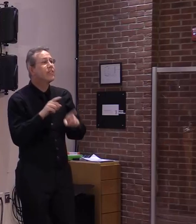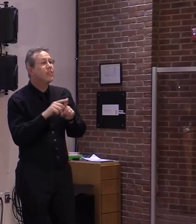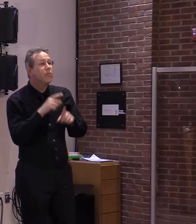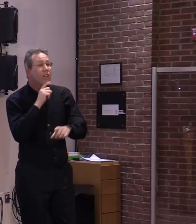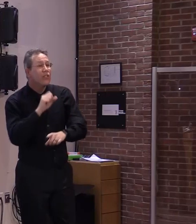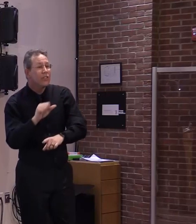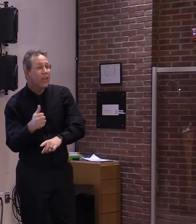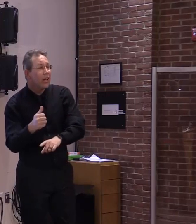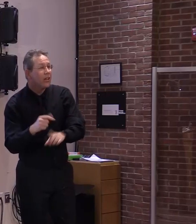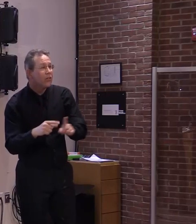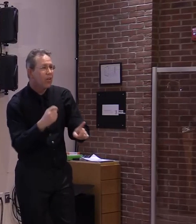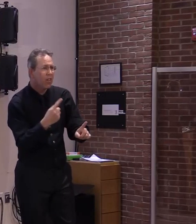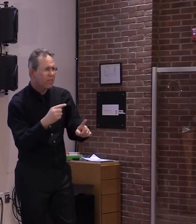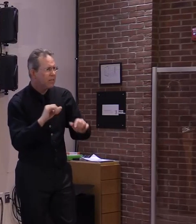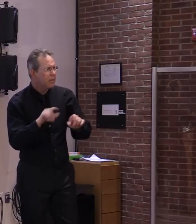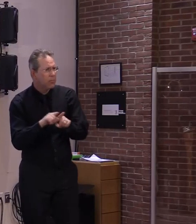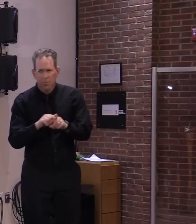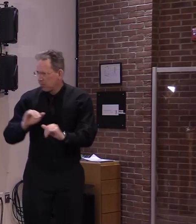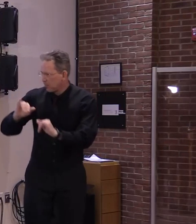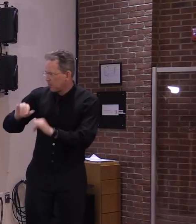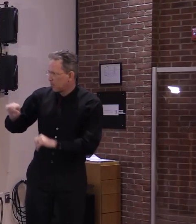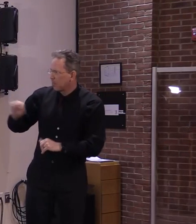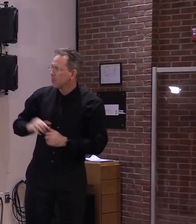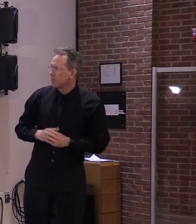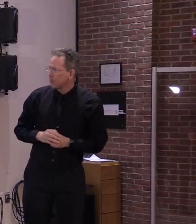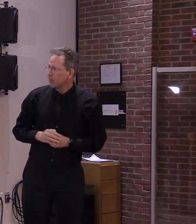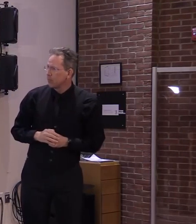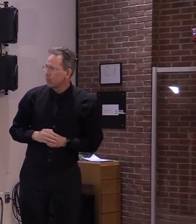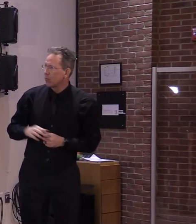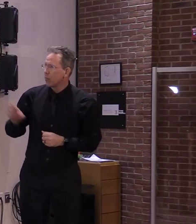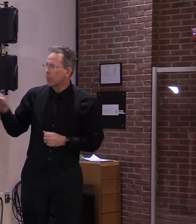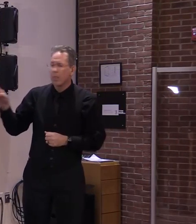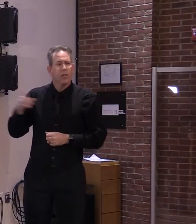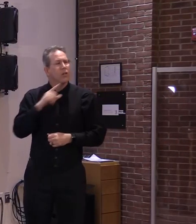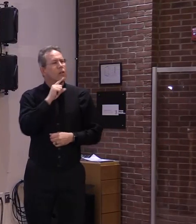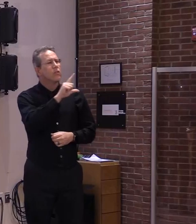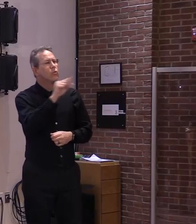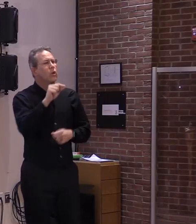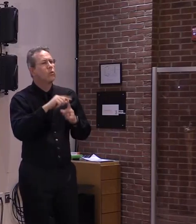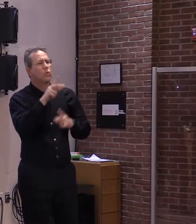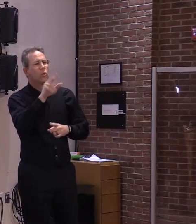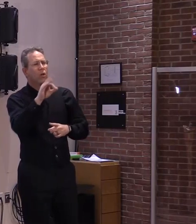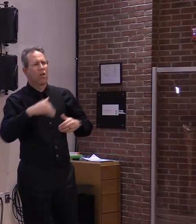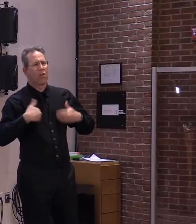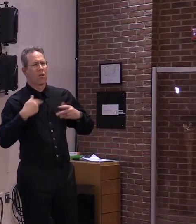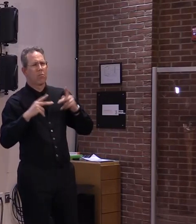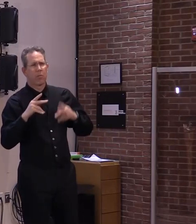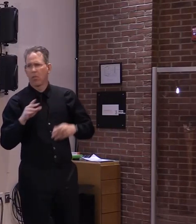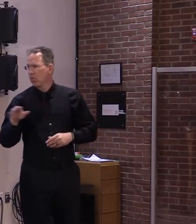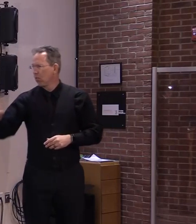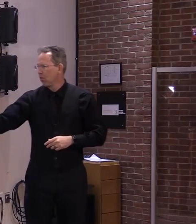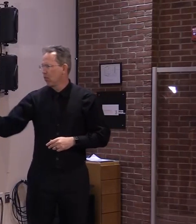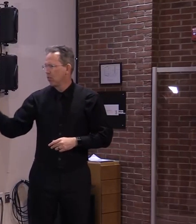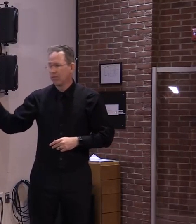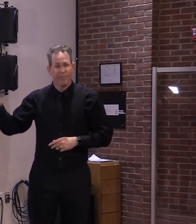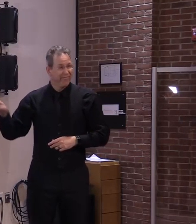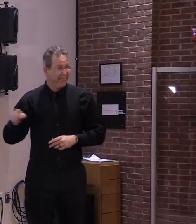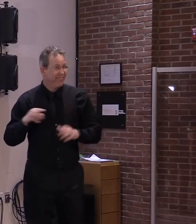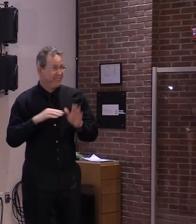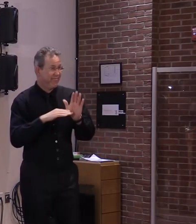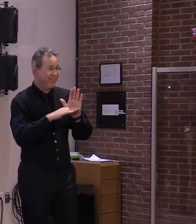well. As we can see, in March in particular, cases among 20-year-olds have had a dramatic